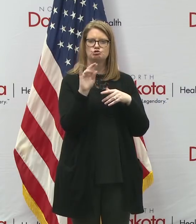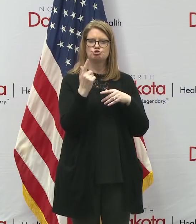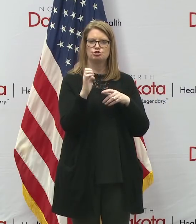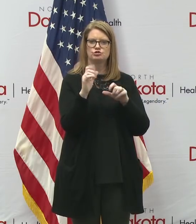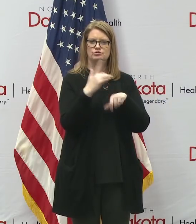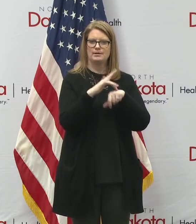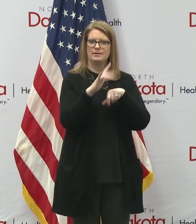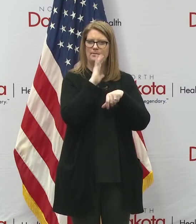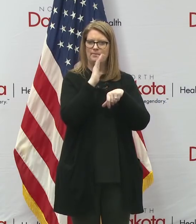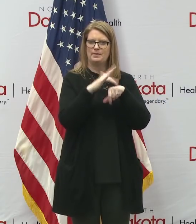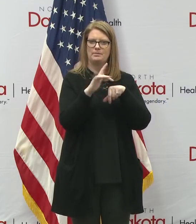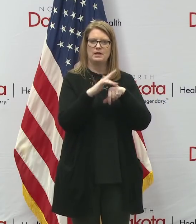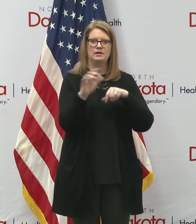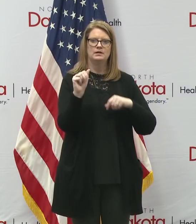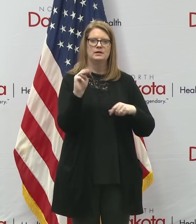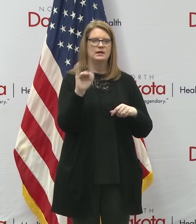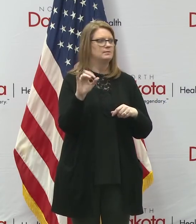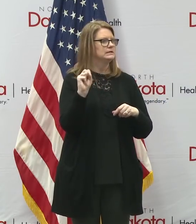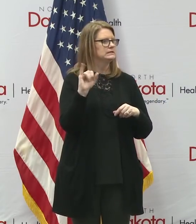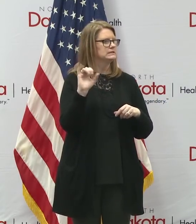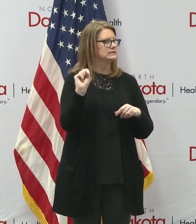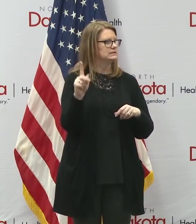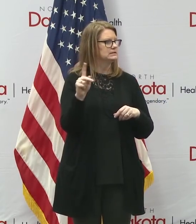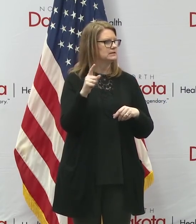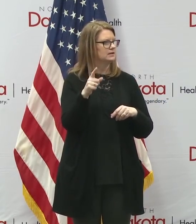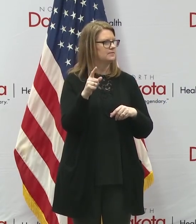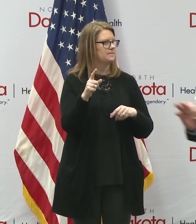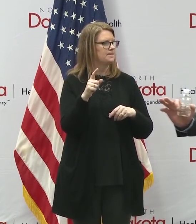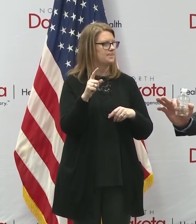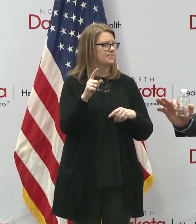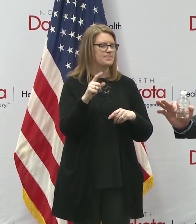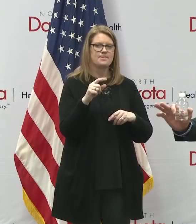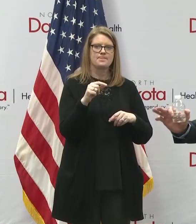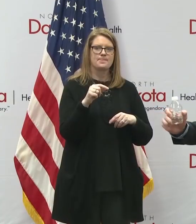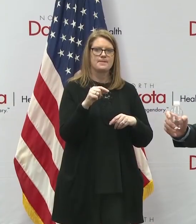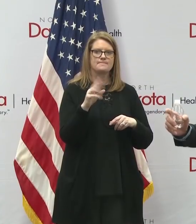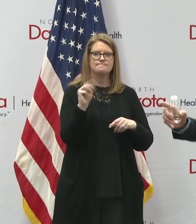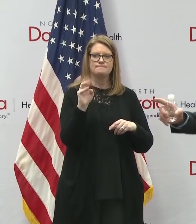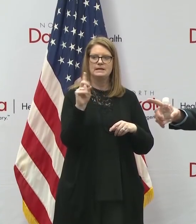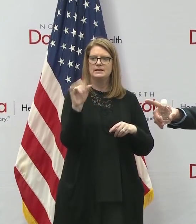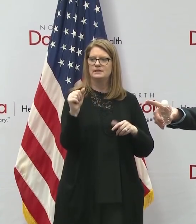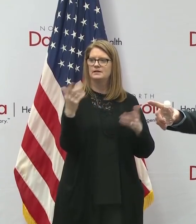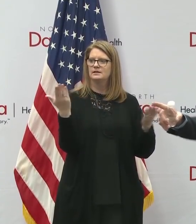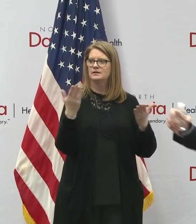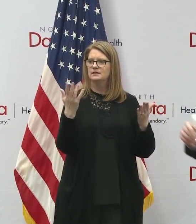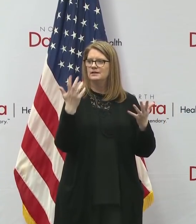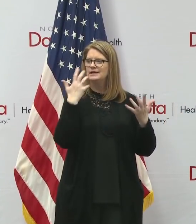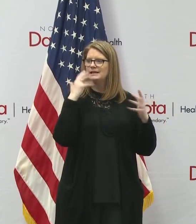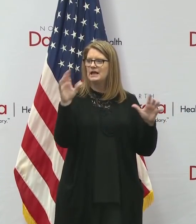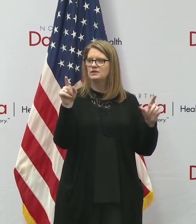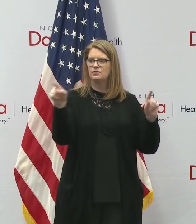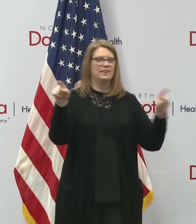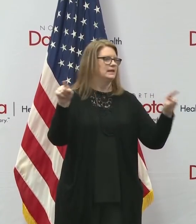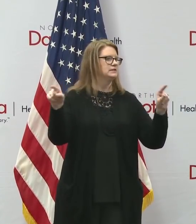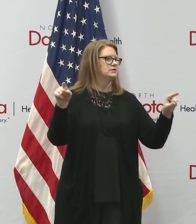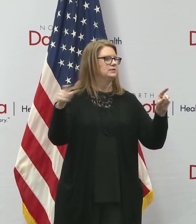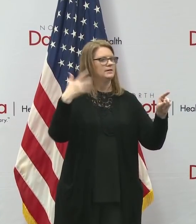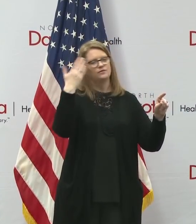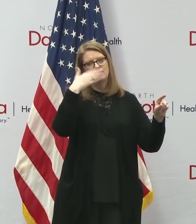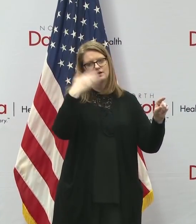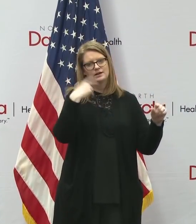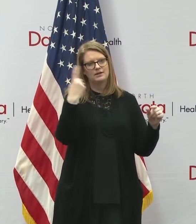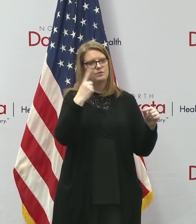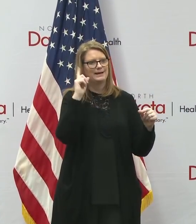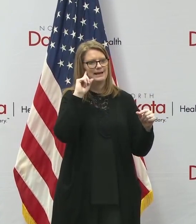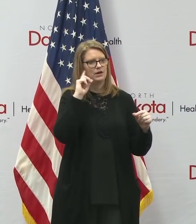And that was from Amy Sisk about surge capacity. And again, for our media that's present, yell towards these two microphones that are in front and everybody can